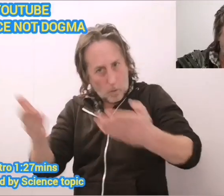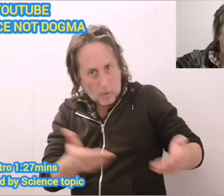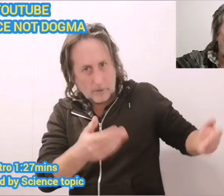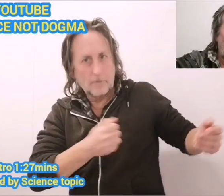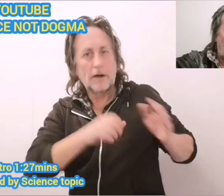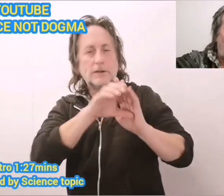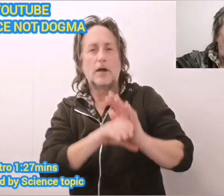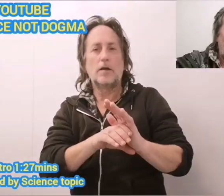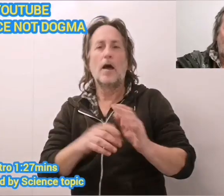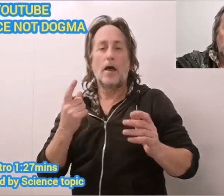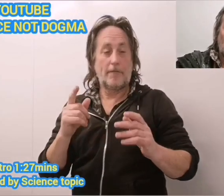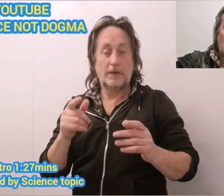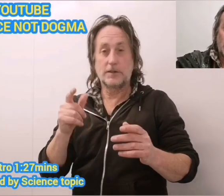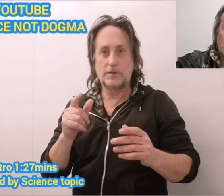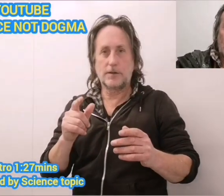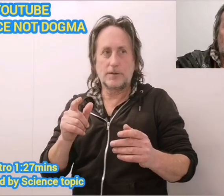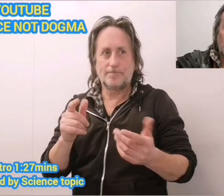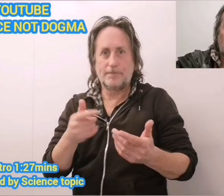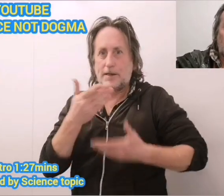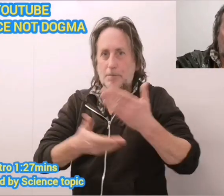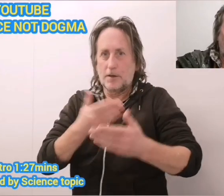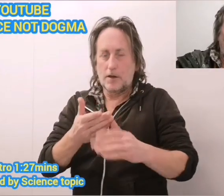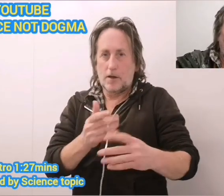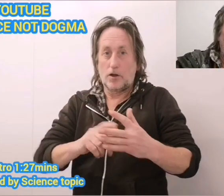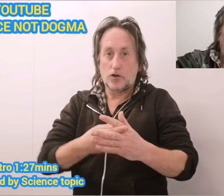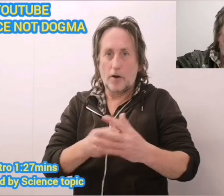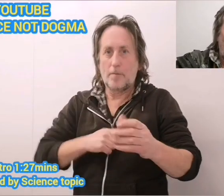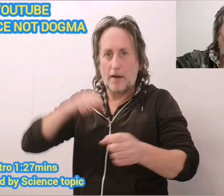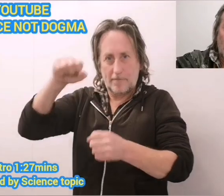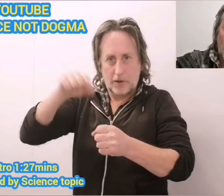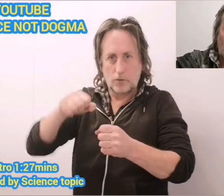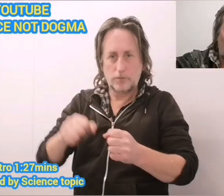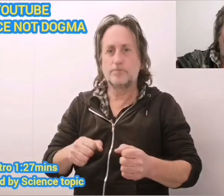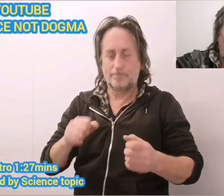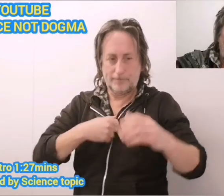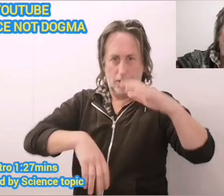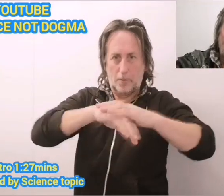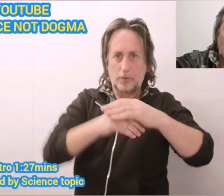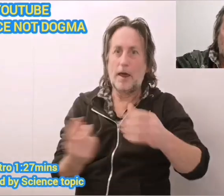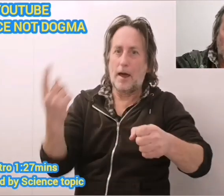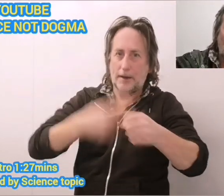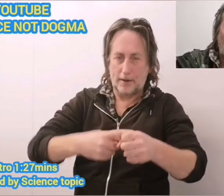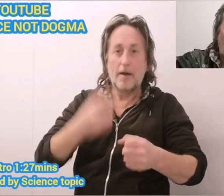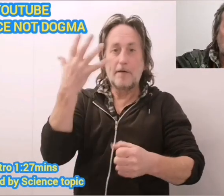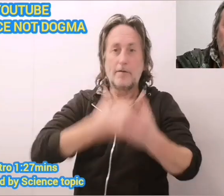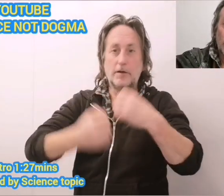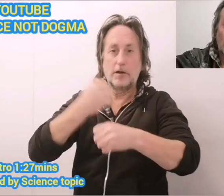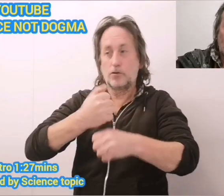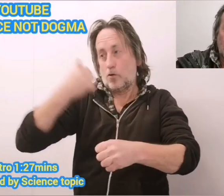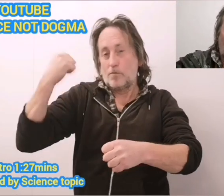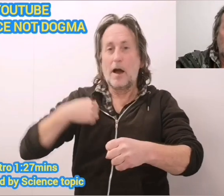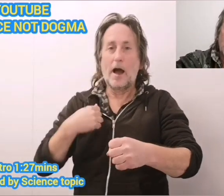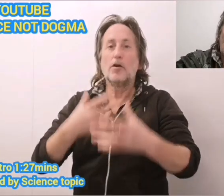welcome to my channel. And I'm just going to put this disclaimer at the start of all my videos that I'm re-uploading. 5 years ago I